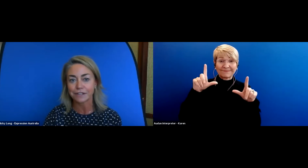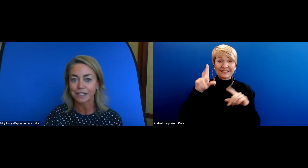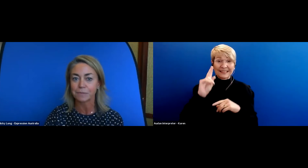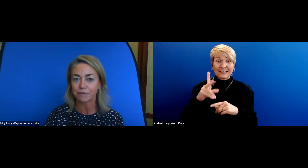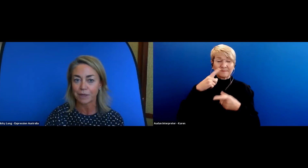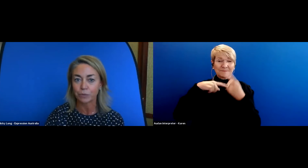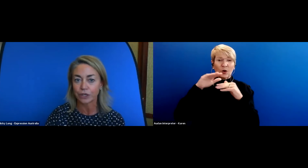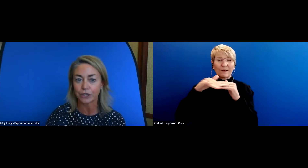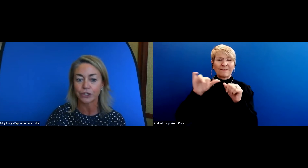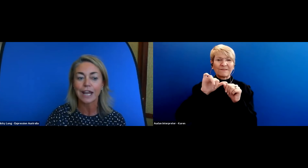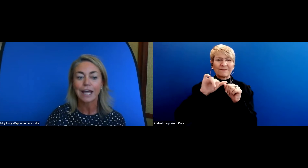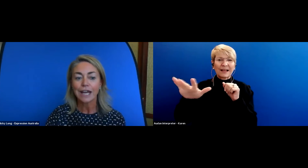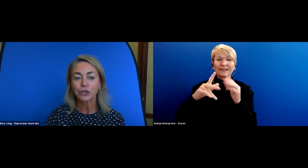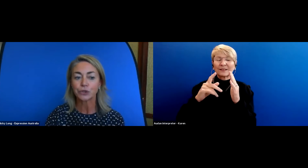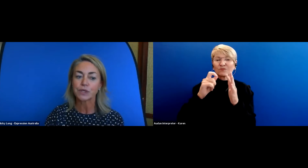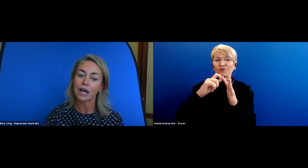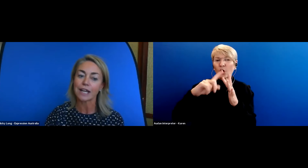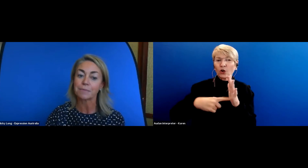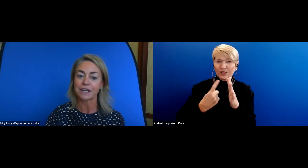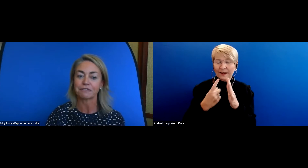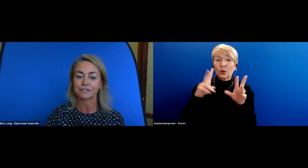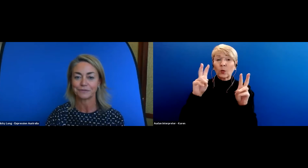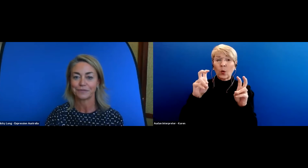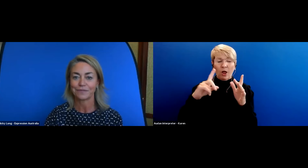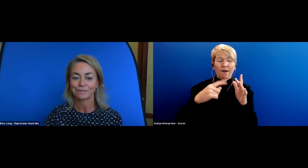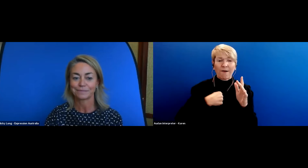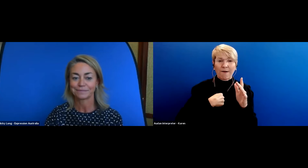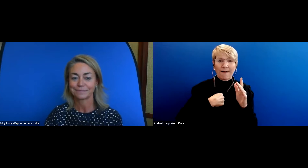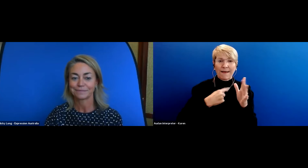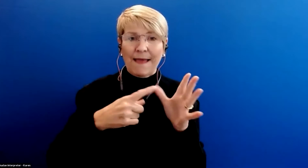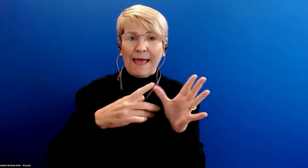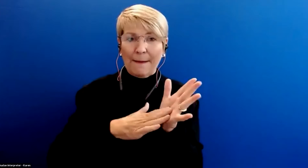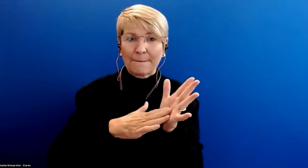project our teams have been working on called I Am Deaf.